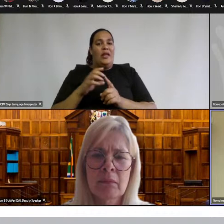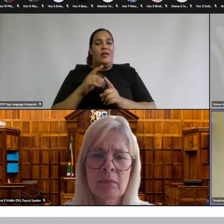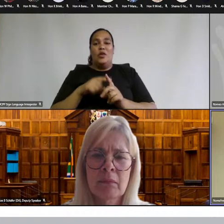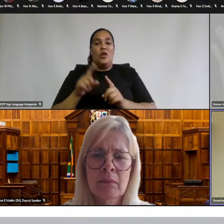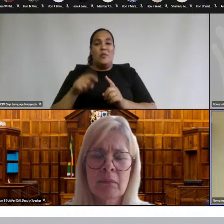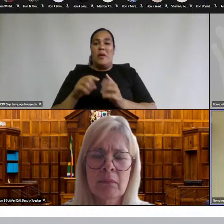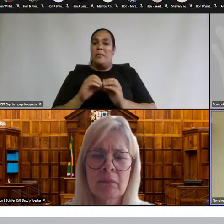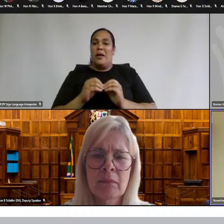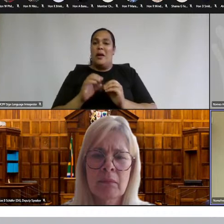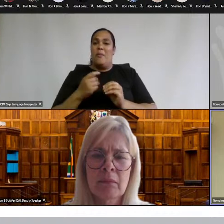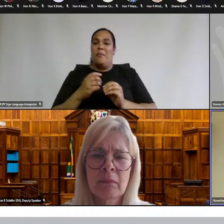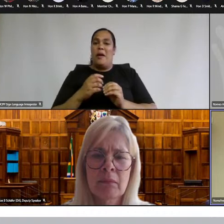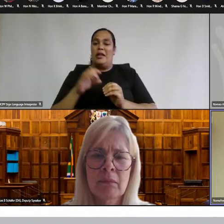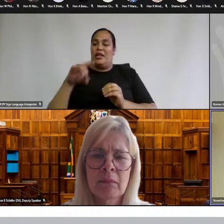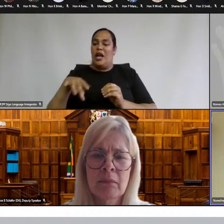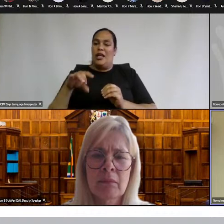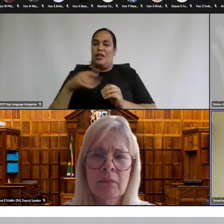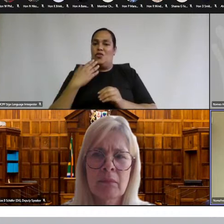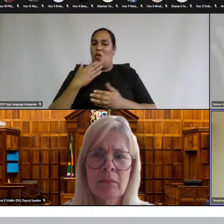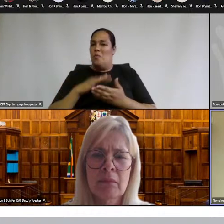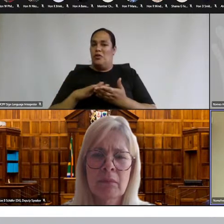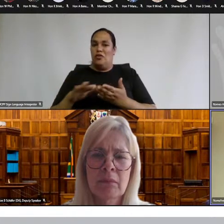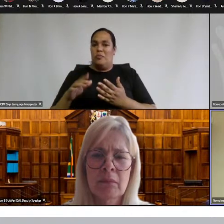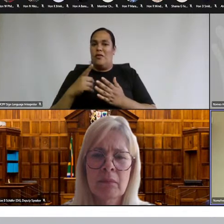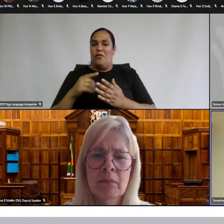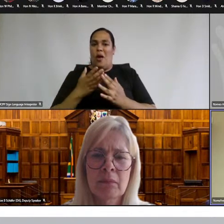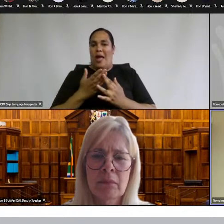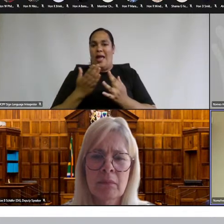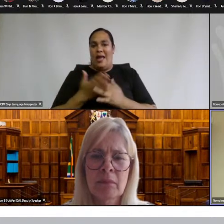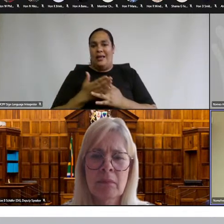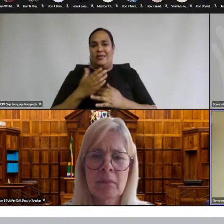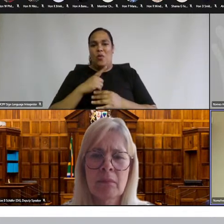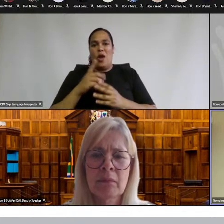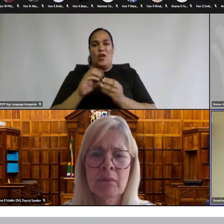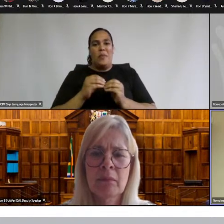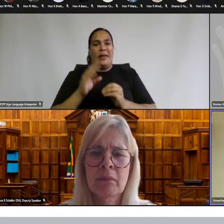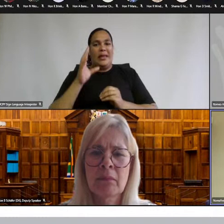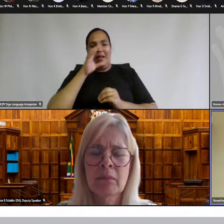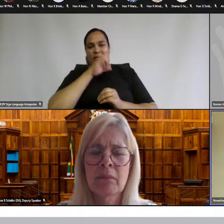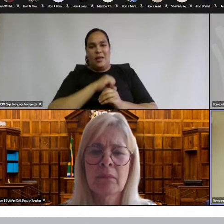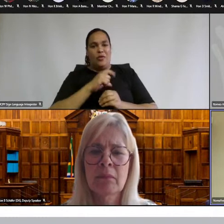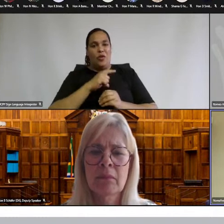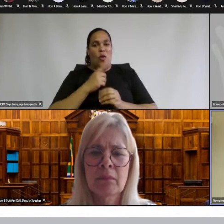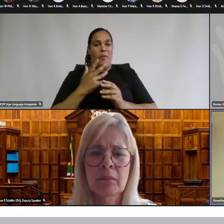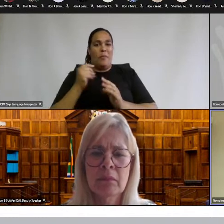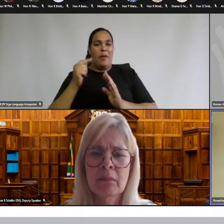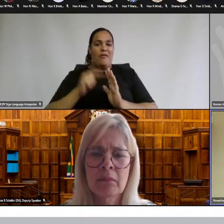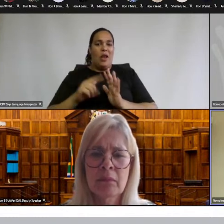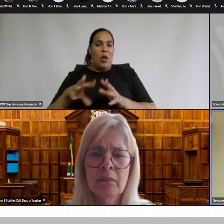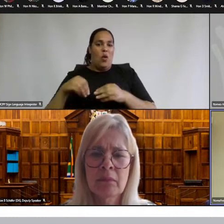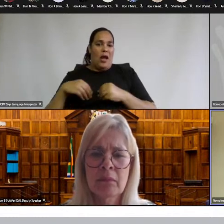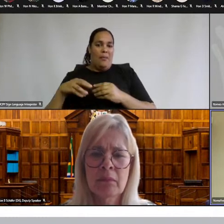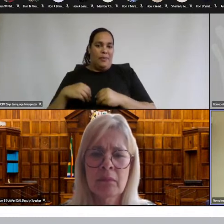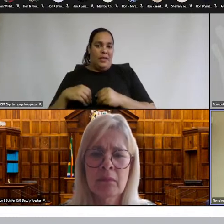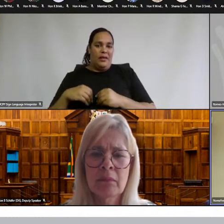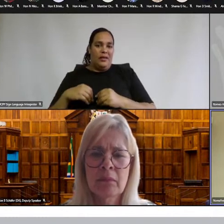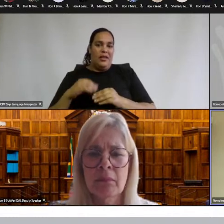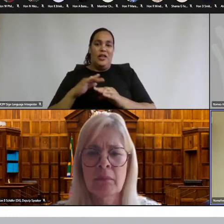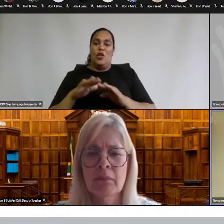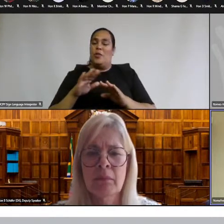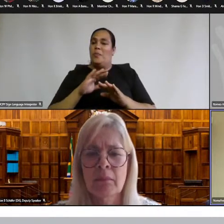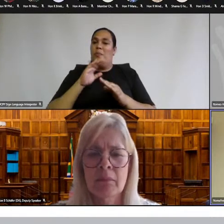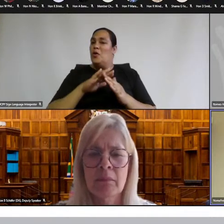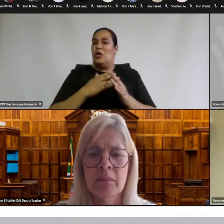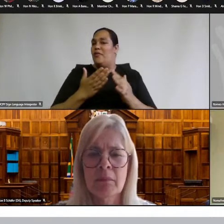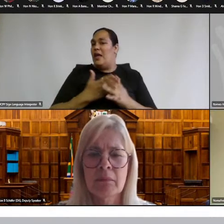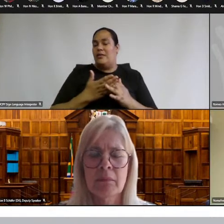made example about the Kailich and the Mitchell's Plain for the access, because you are making an assumption that because there might be a lower uptake, it's because of accessibility. It's